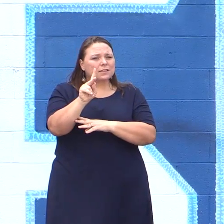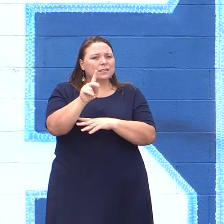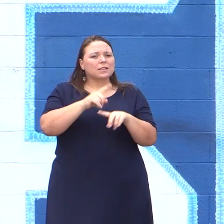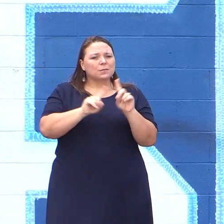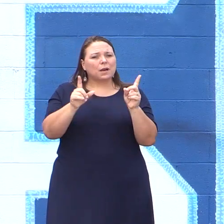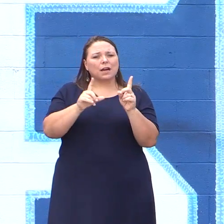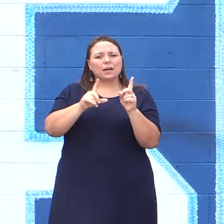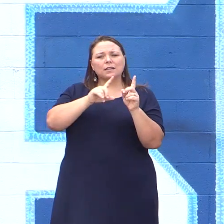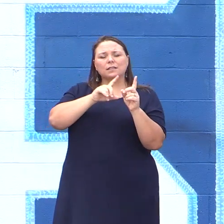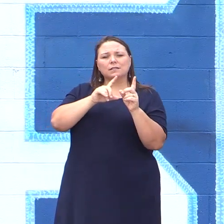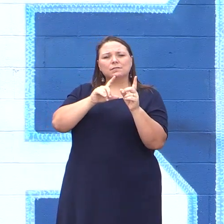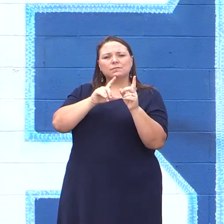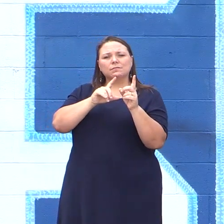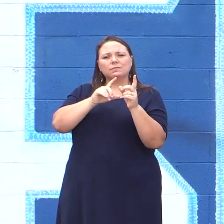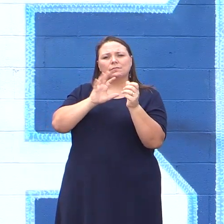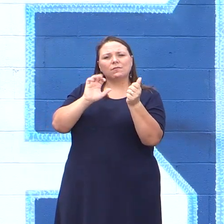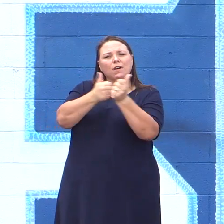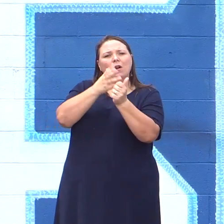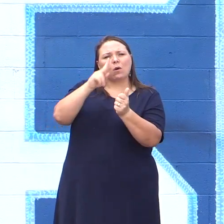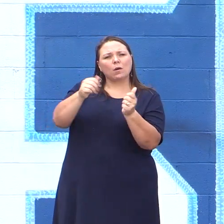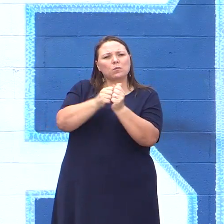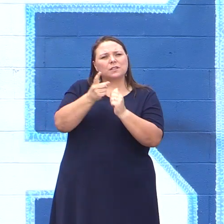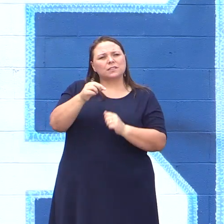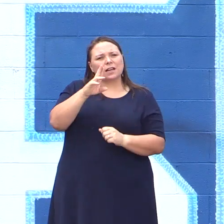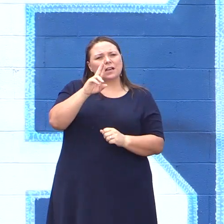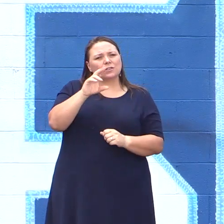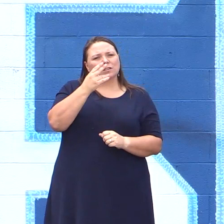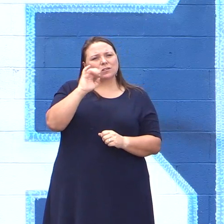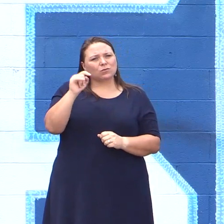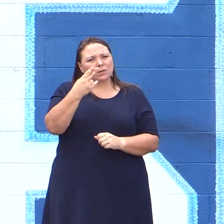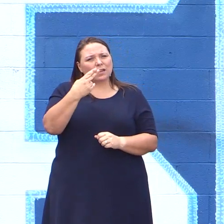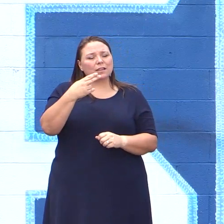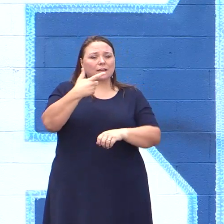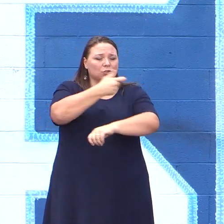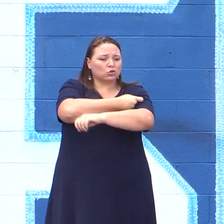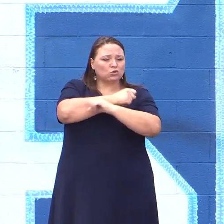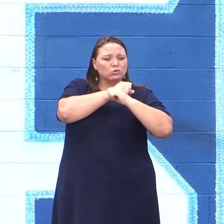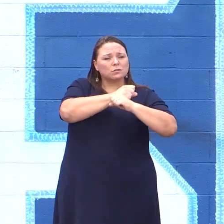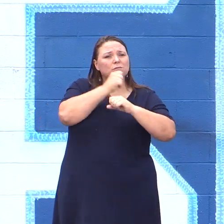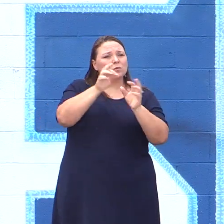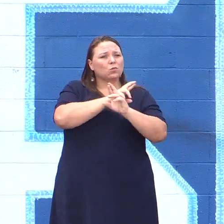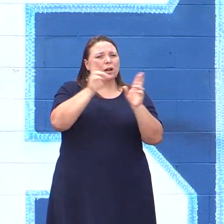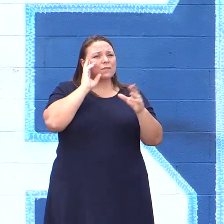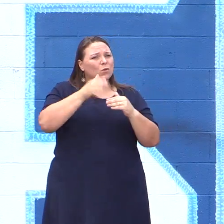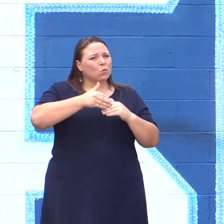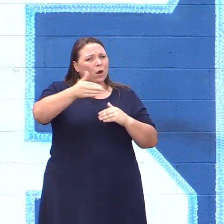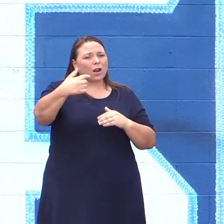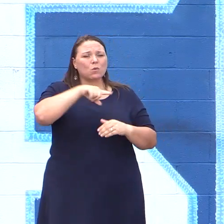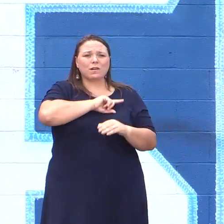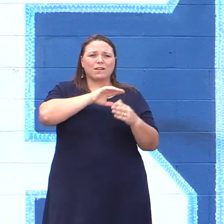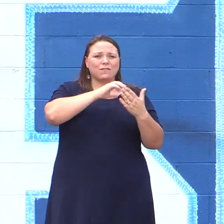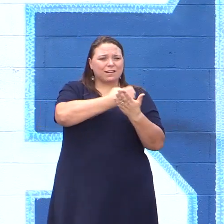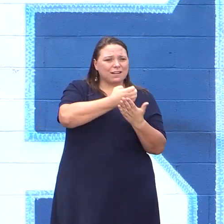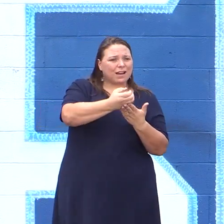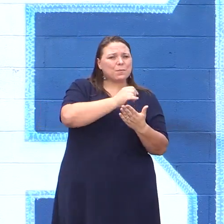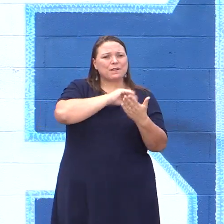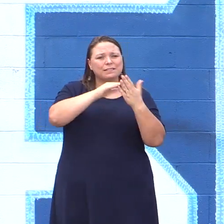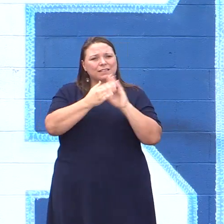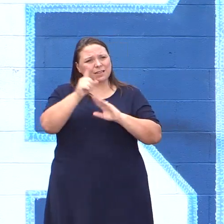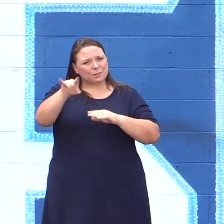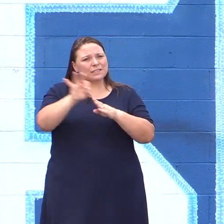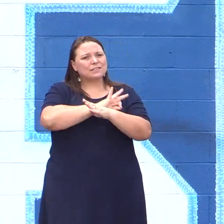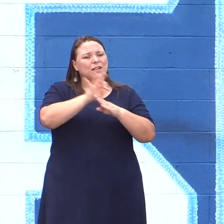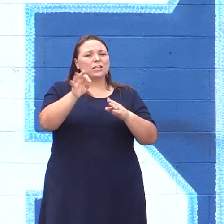follow on Dr. Hildreth, the vaccine's not going to be ready for a little while. We have an economy and a city that has to be functional